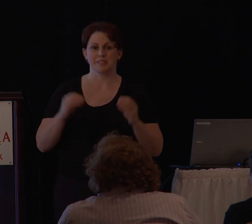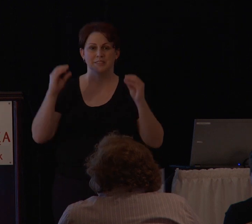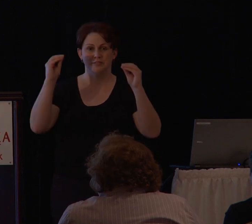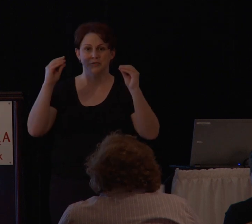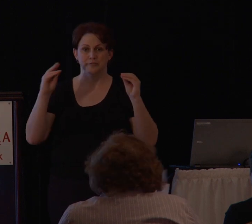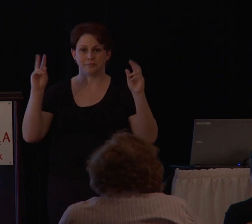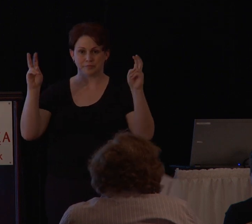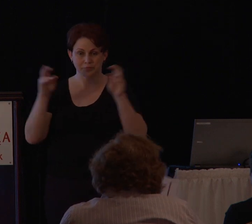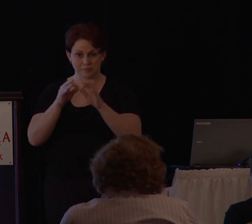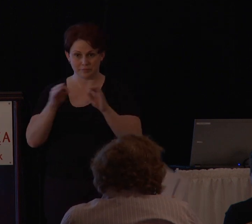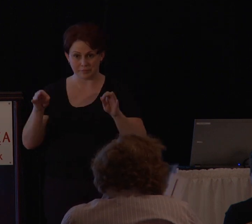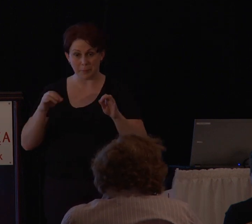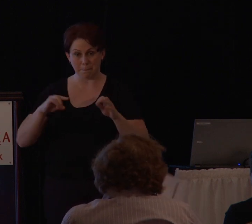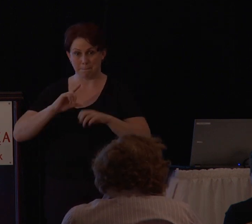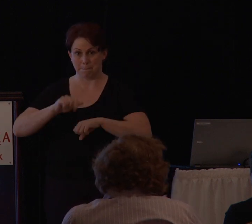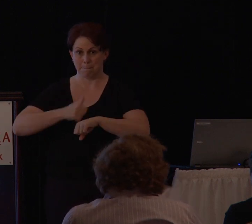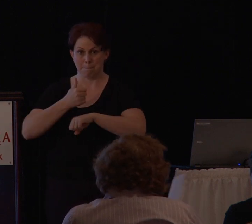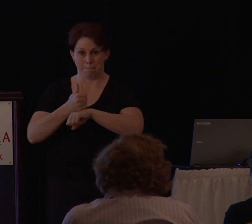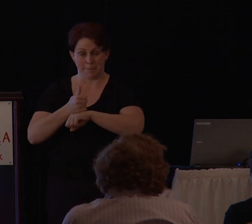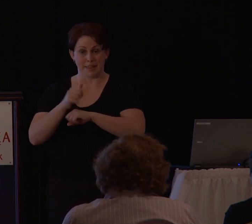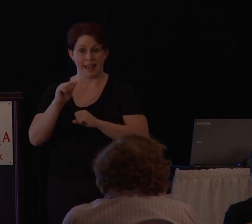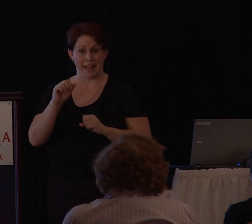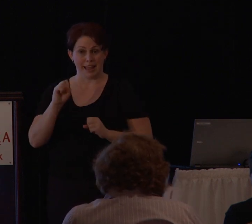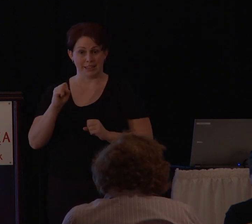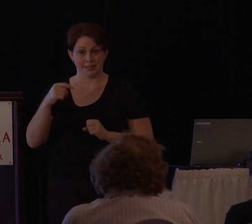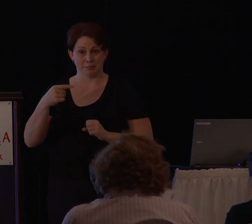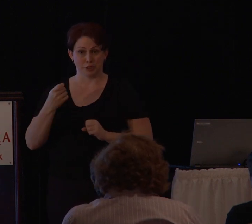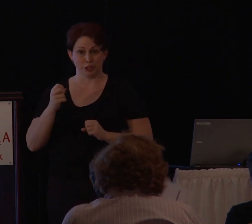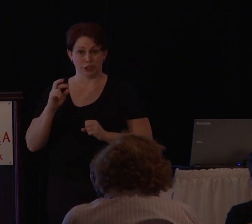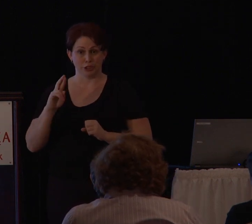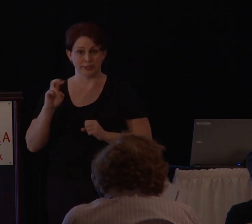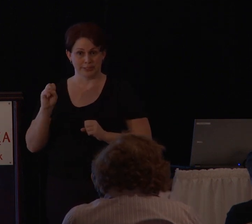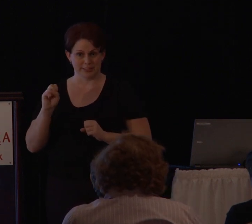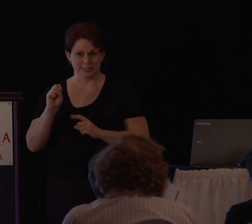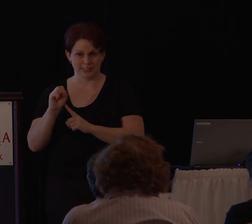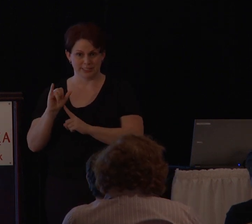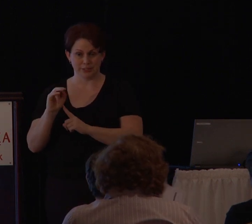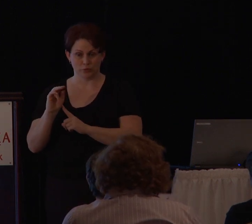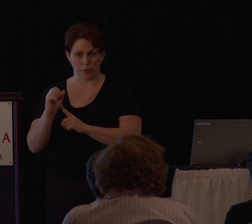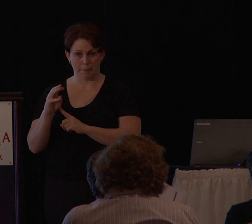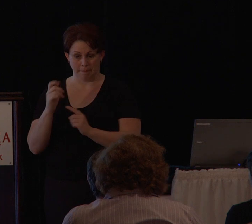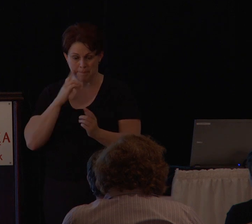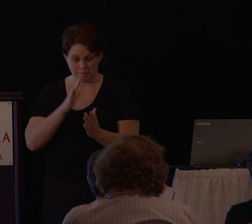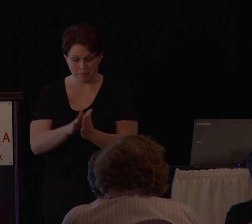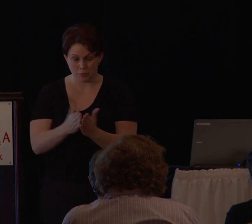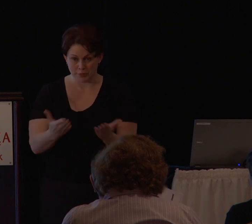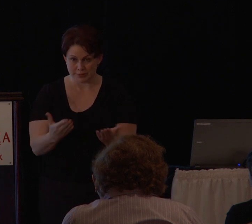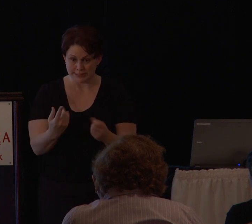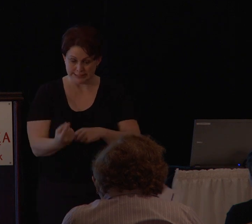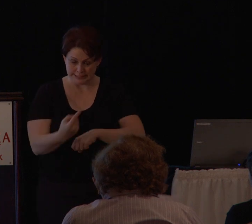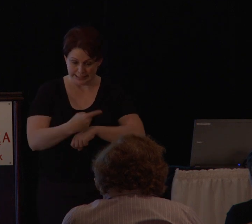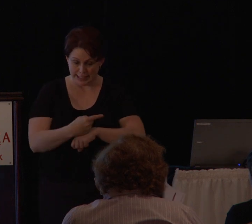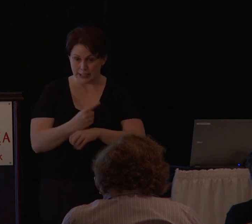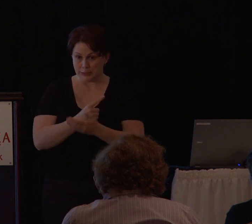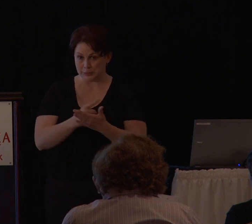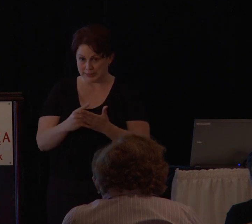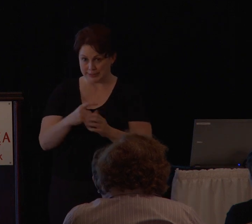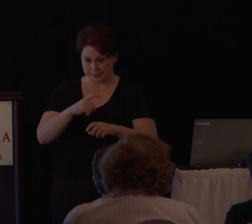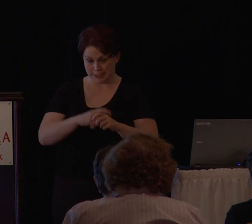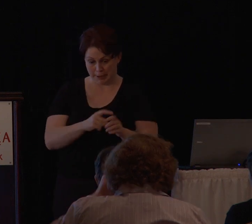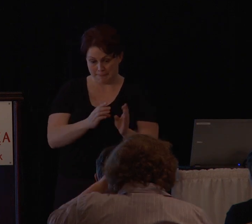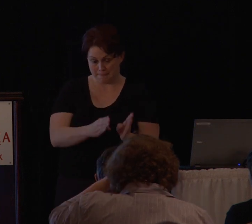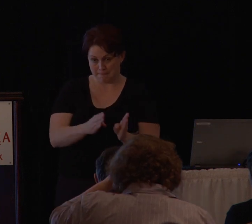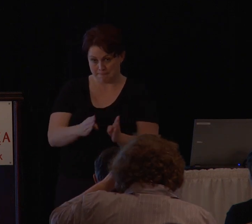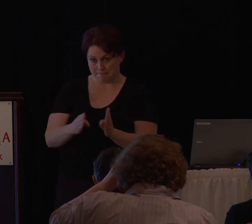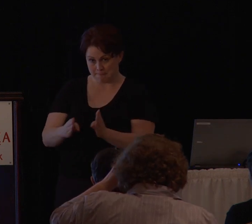Asperger's. We came up with a system for him. We had this little grid on his desk for the days of the week and the time periods of the day. And we